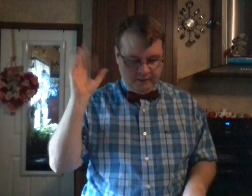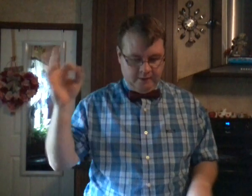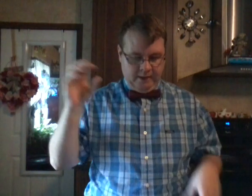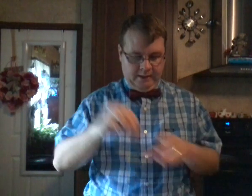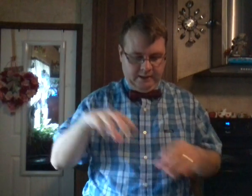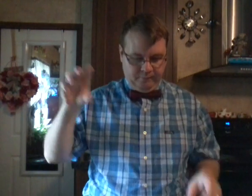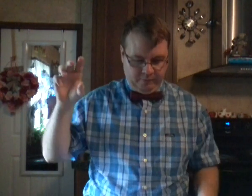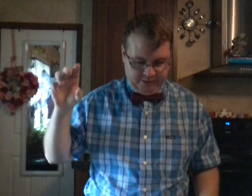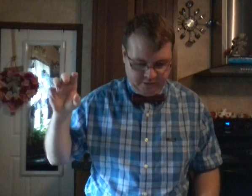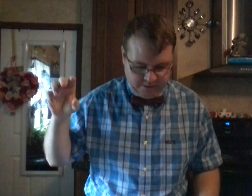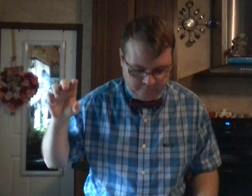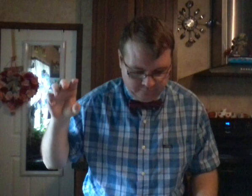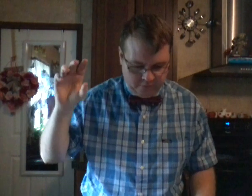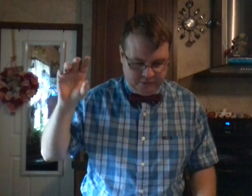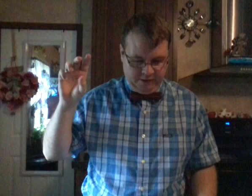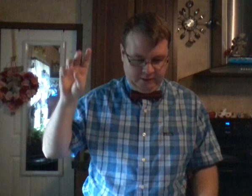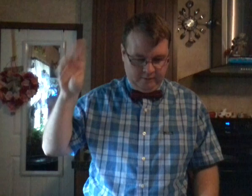And he preached in Phrygia,